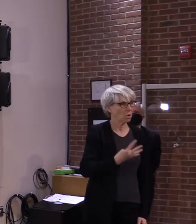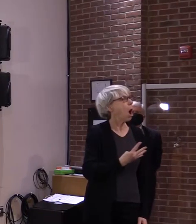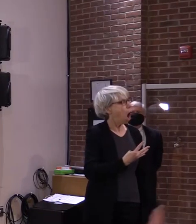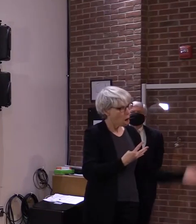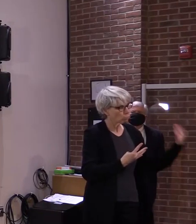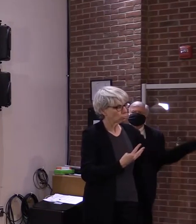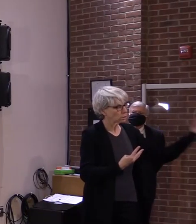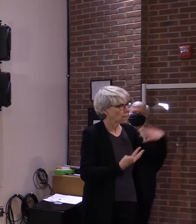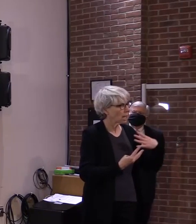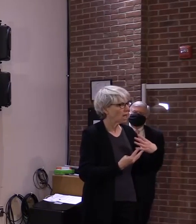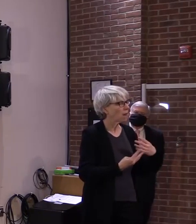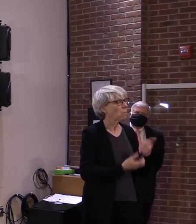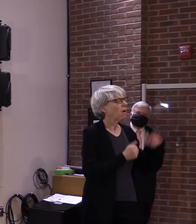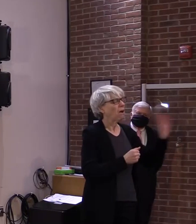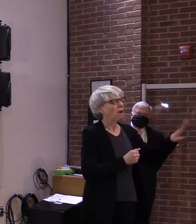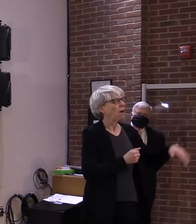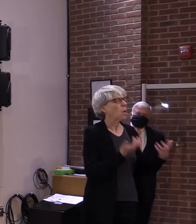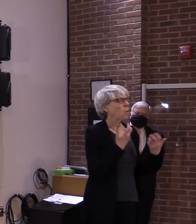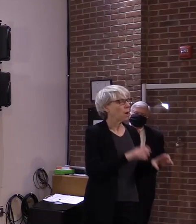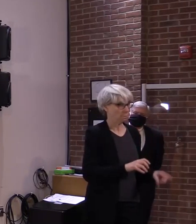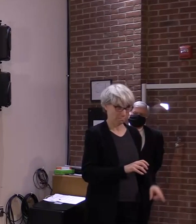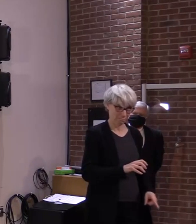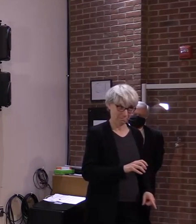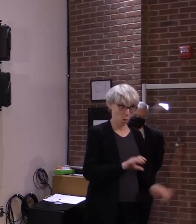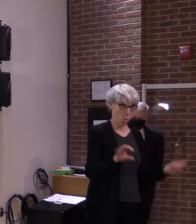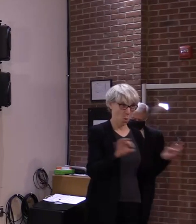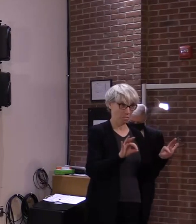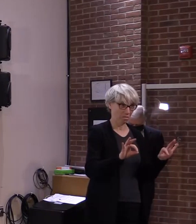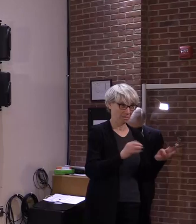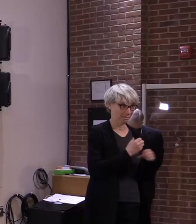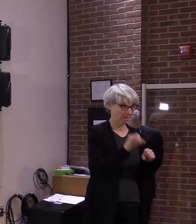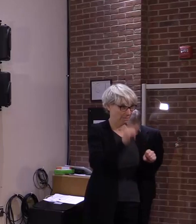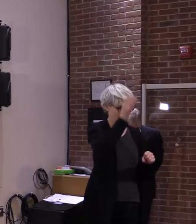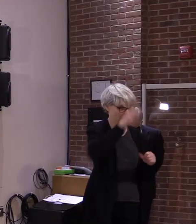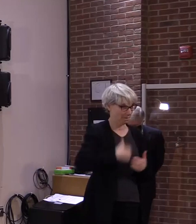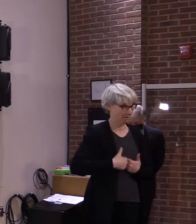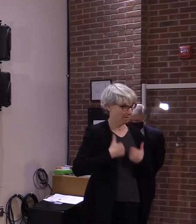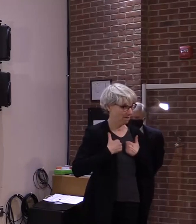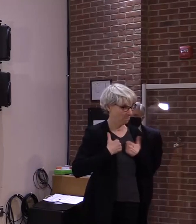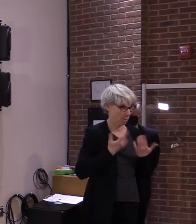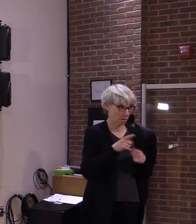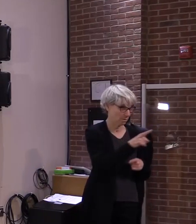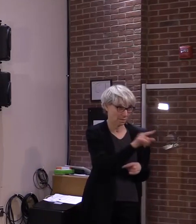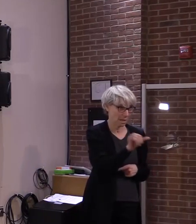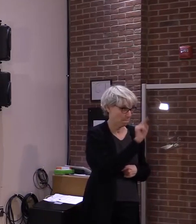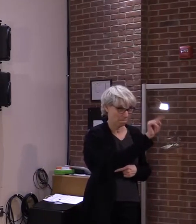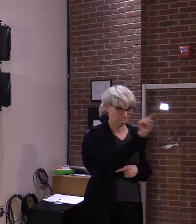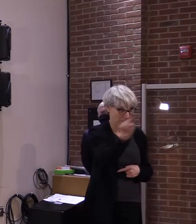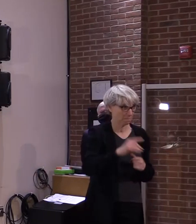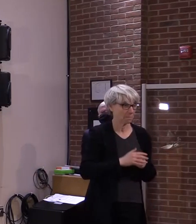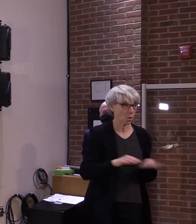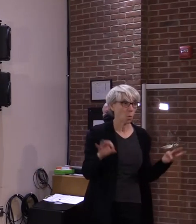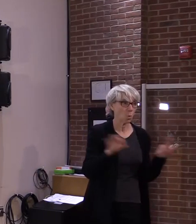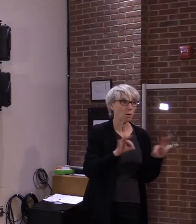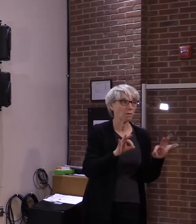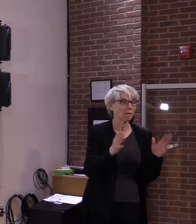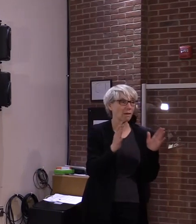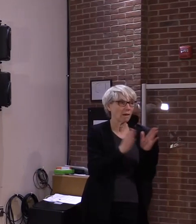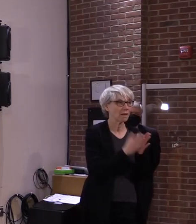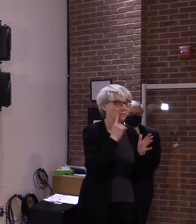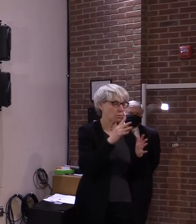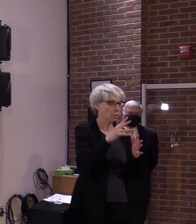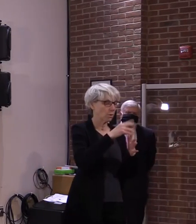positive, please consider this extra level of monitoring that could help ensure you receive the medical attention should you need